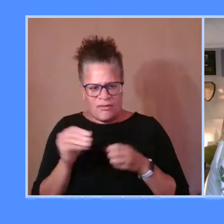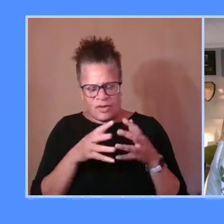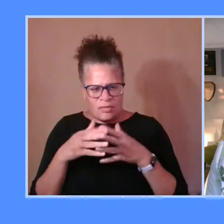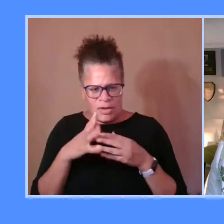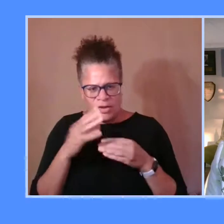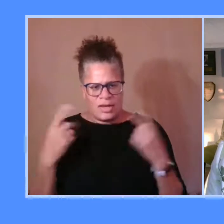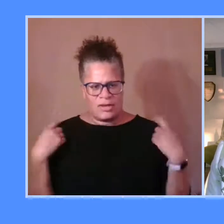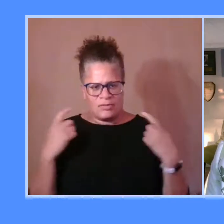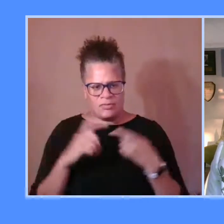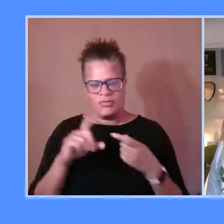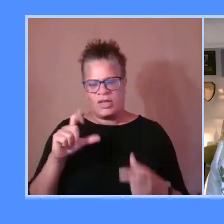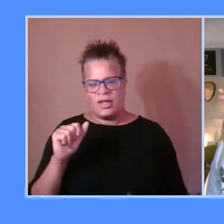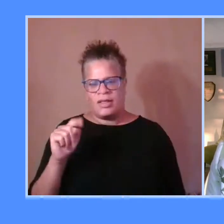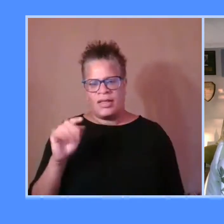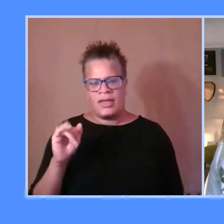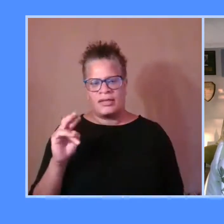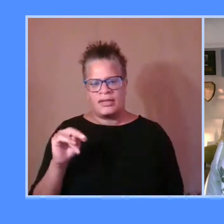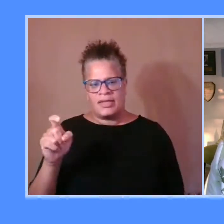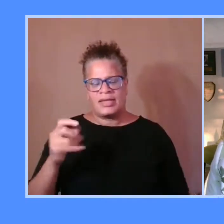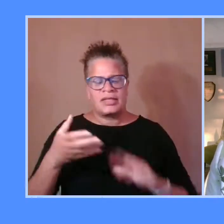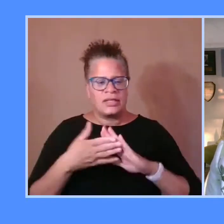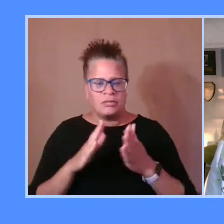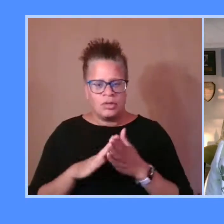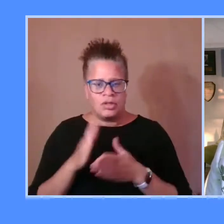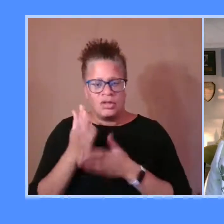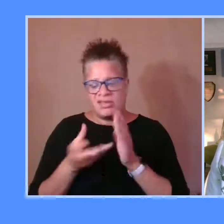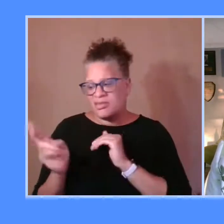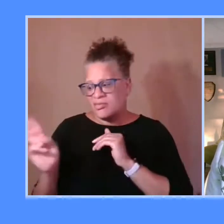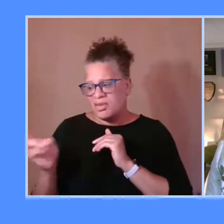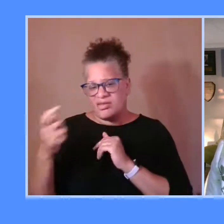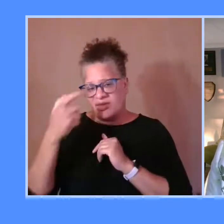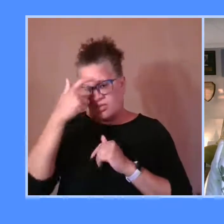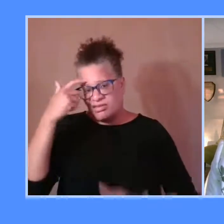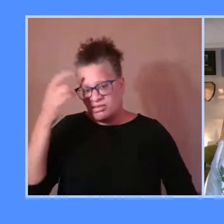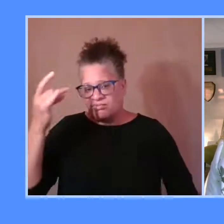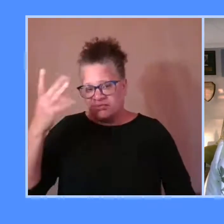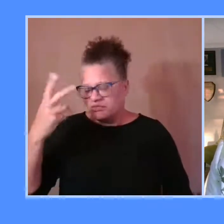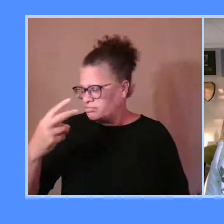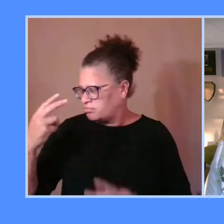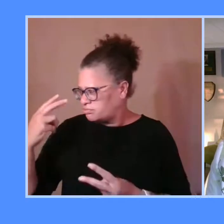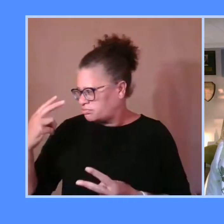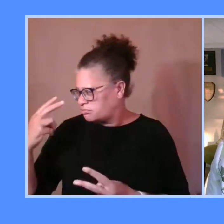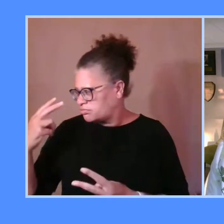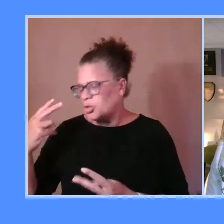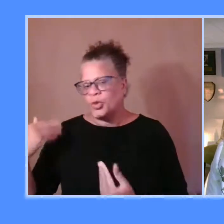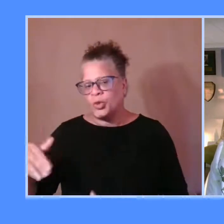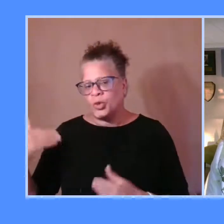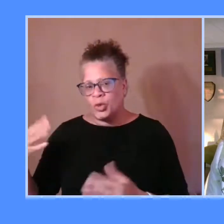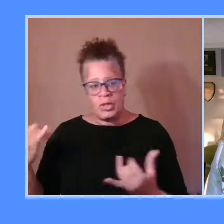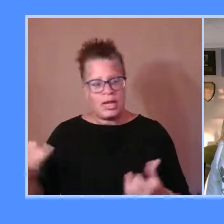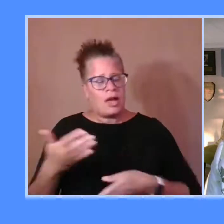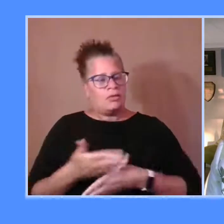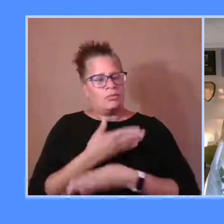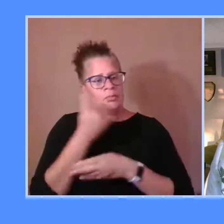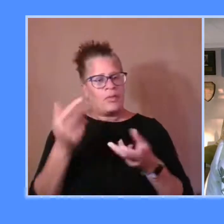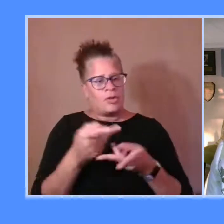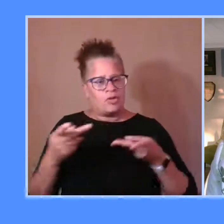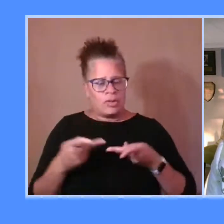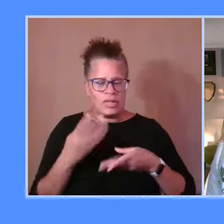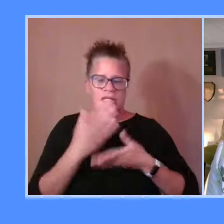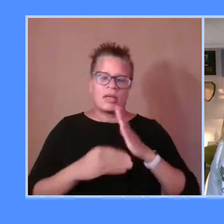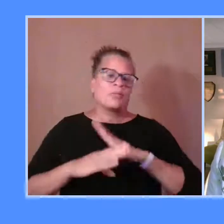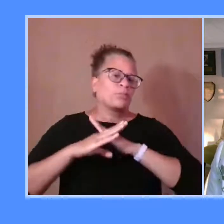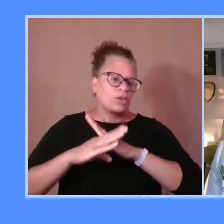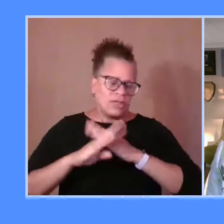has been historic traumas, but we're in a better place now. There's protections that have been put